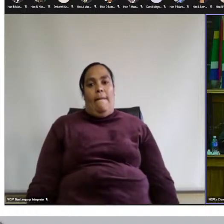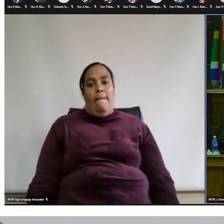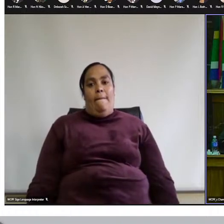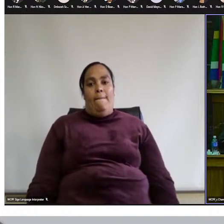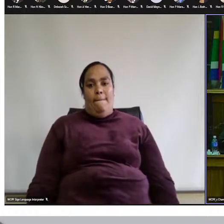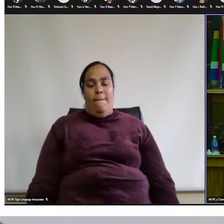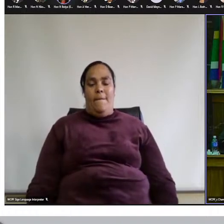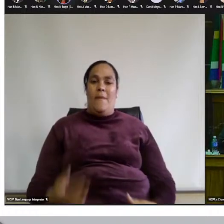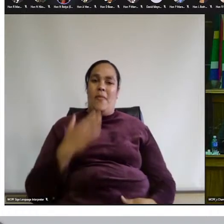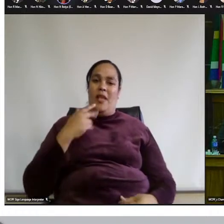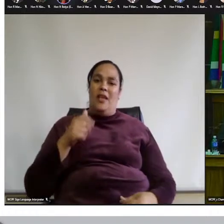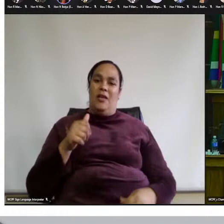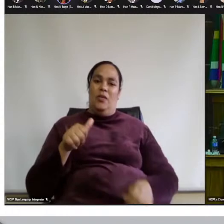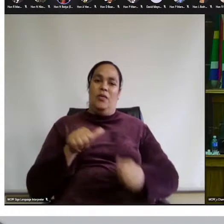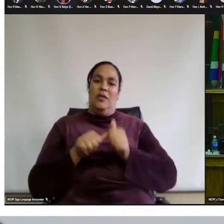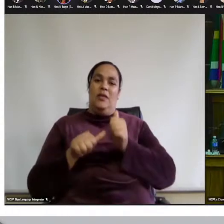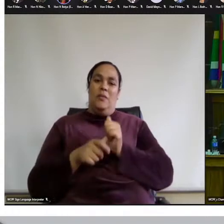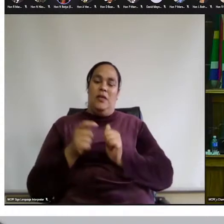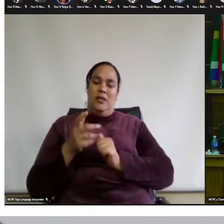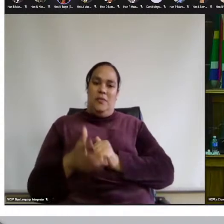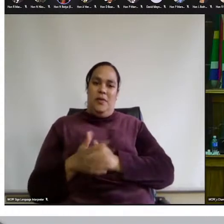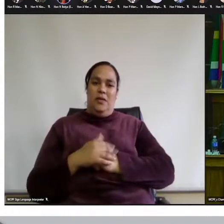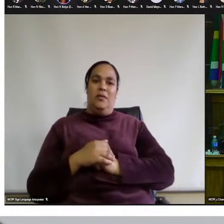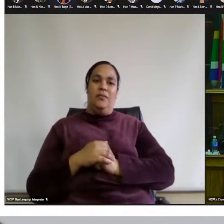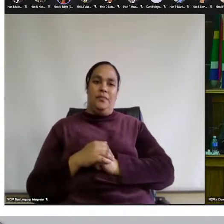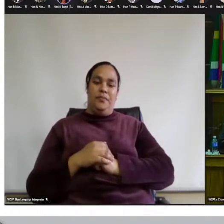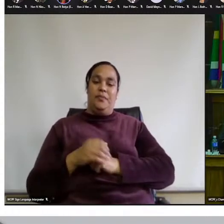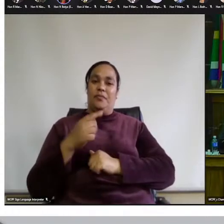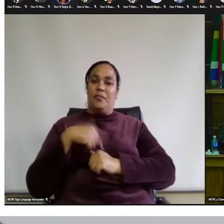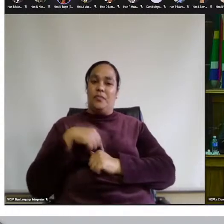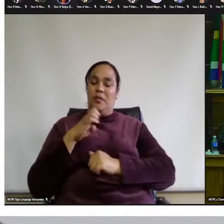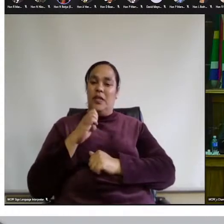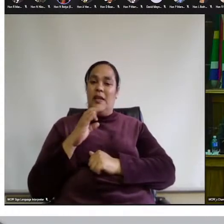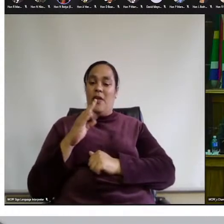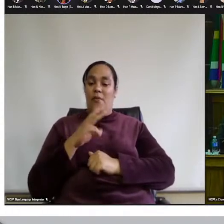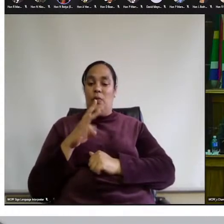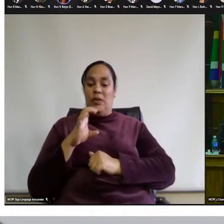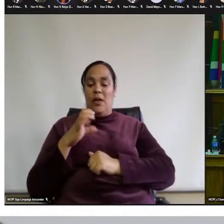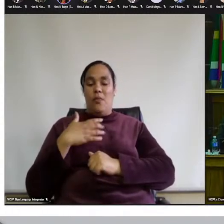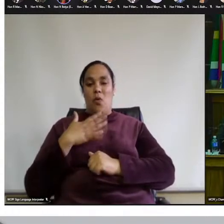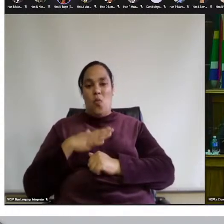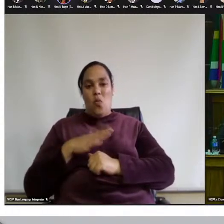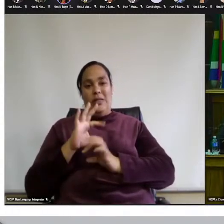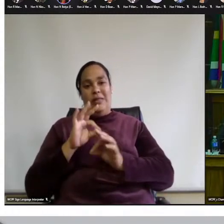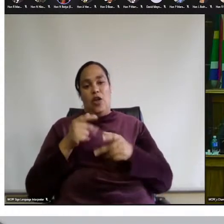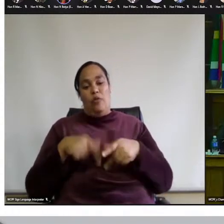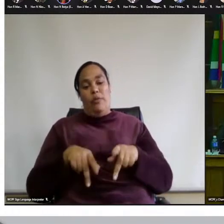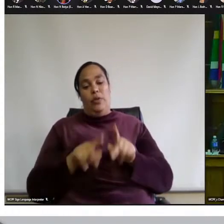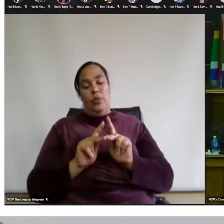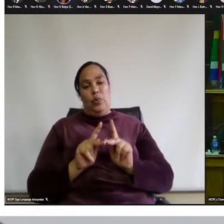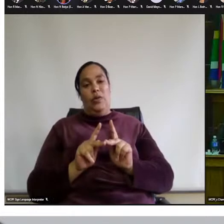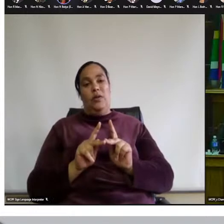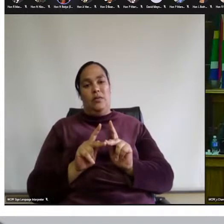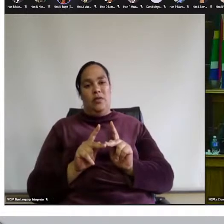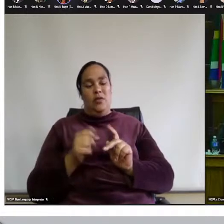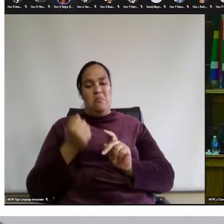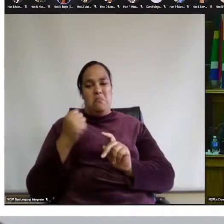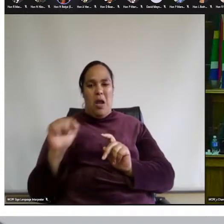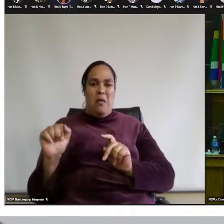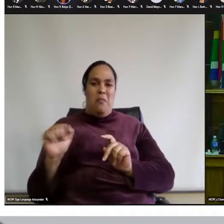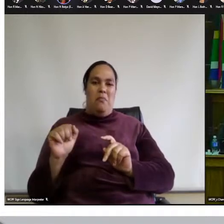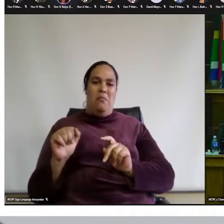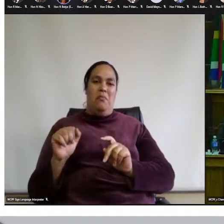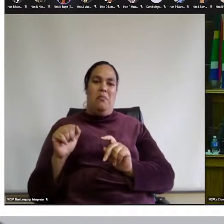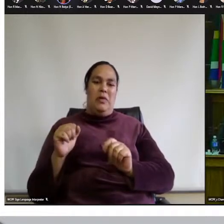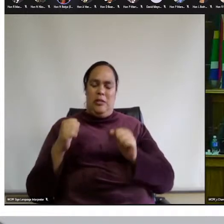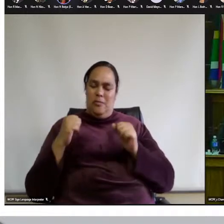Thank you, Deputy Speaker. The EFF in the Western Cape would like to take this opportunity to condemn in the strongest